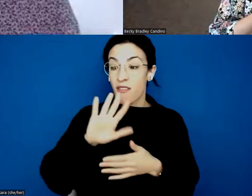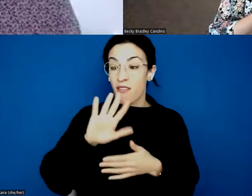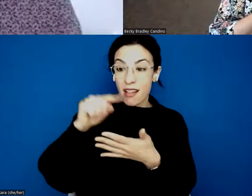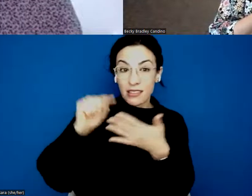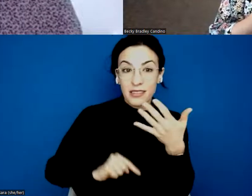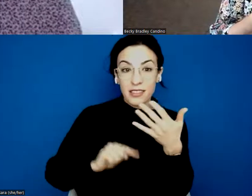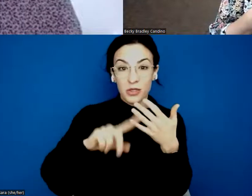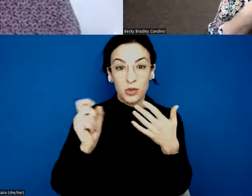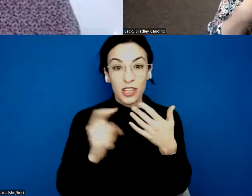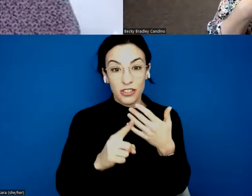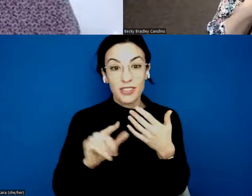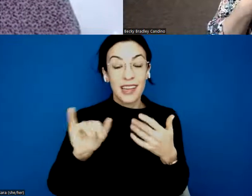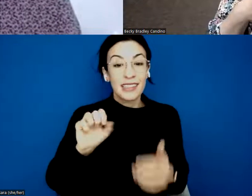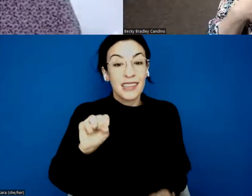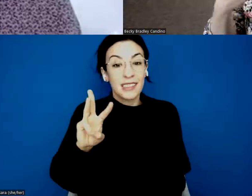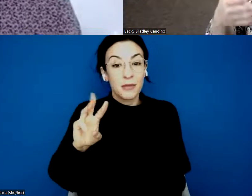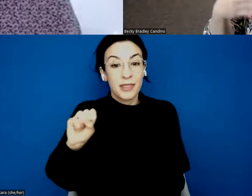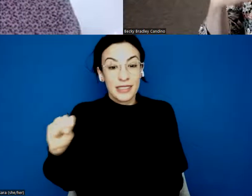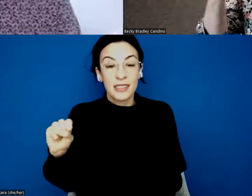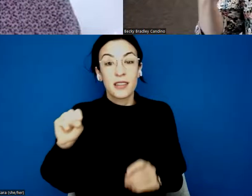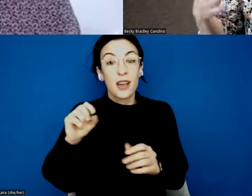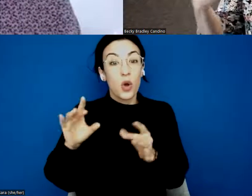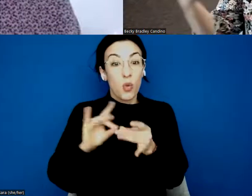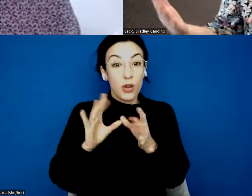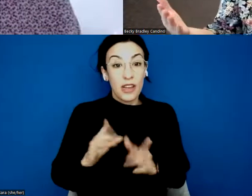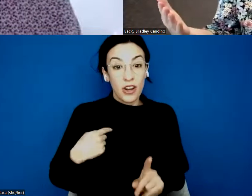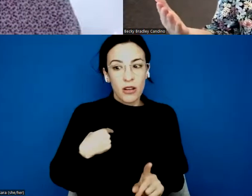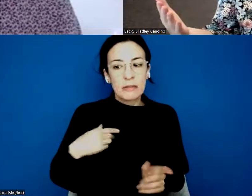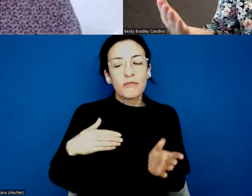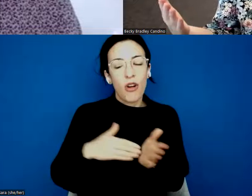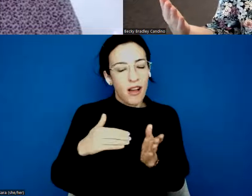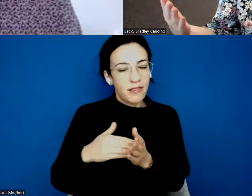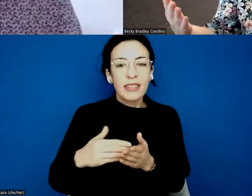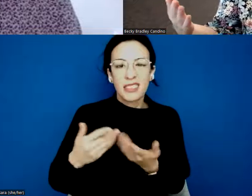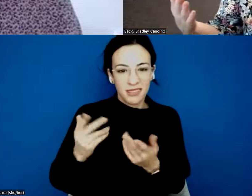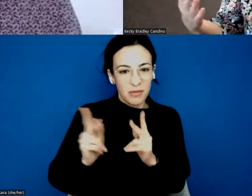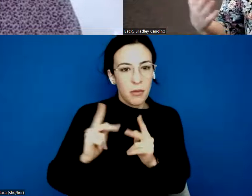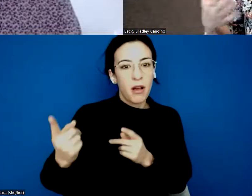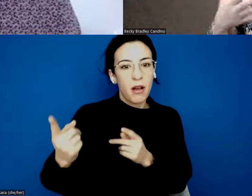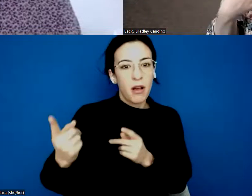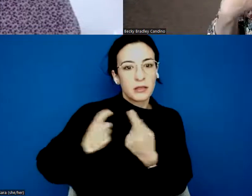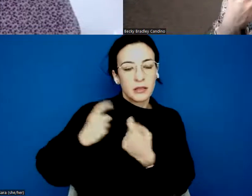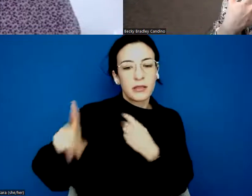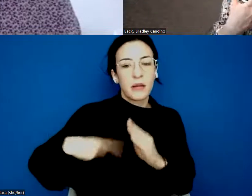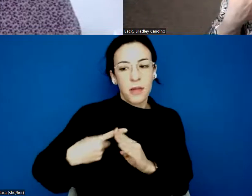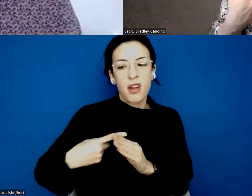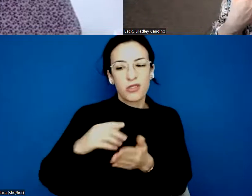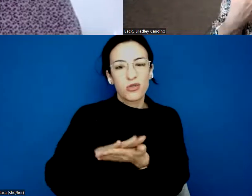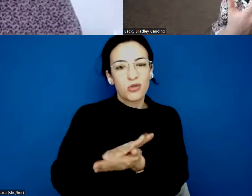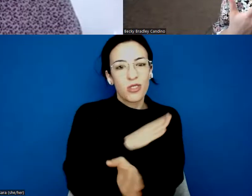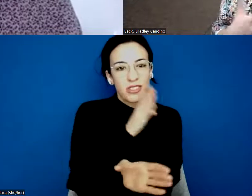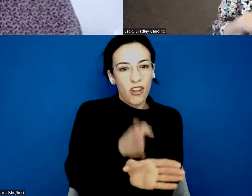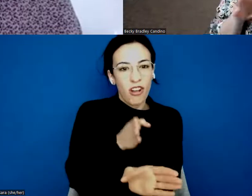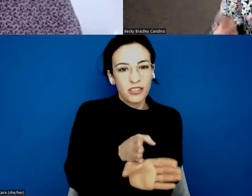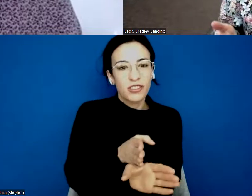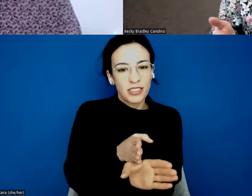SWSS coordinator, I tend to get school psychology questions, because school psychologists